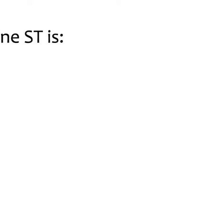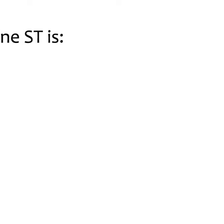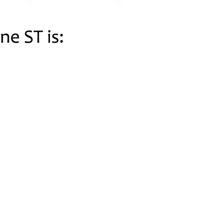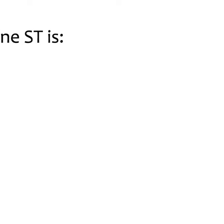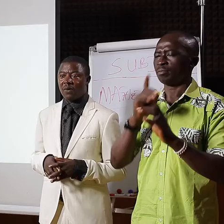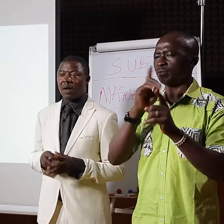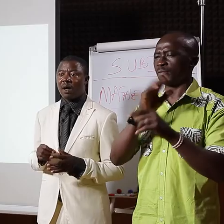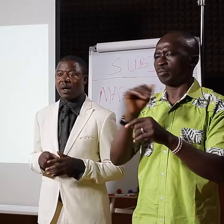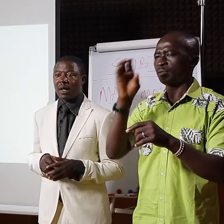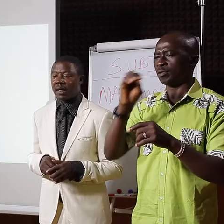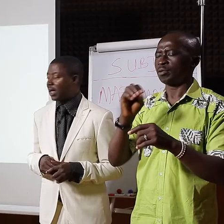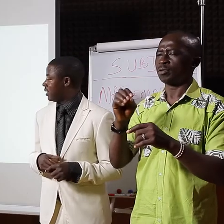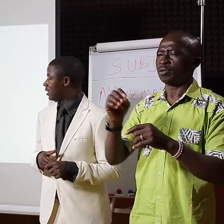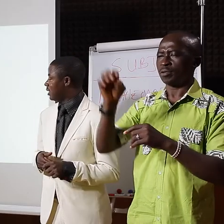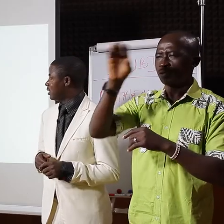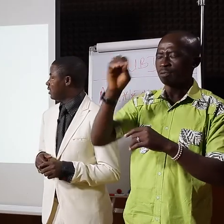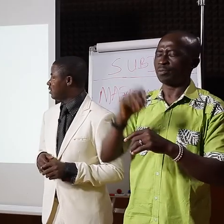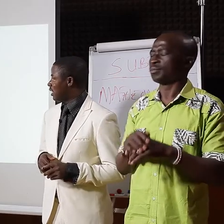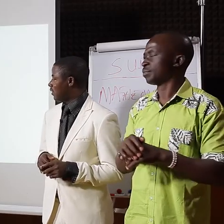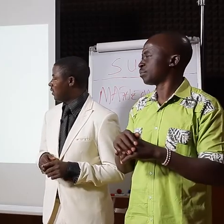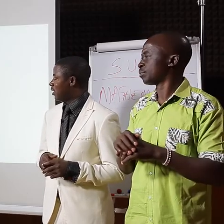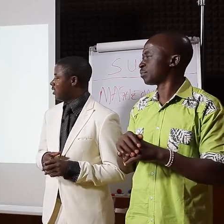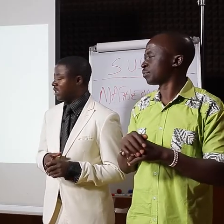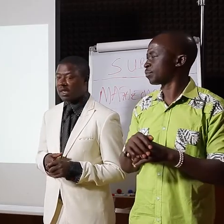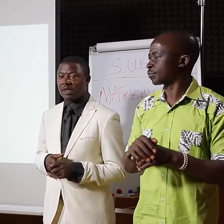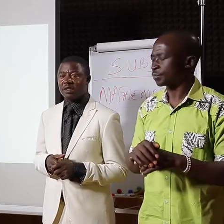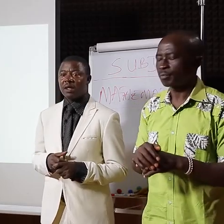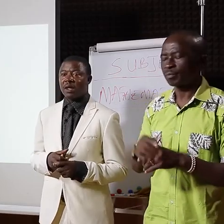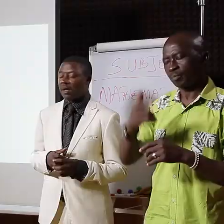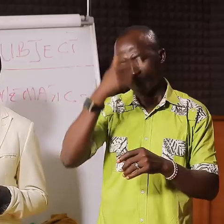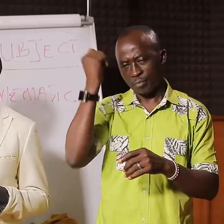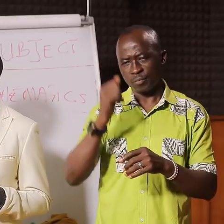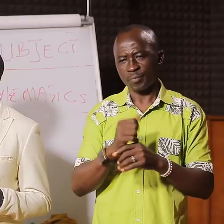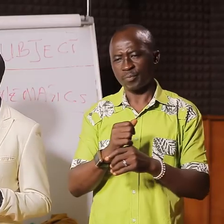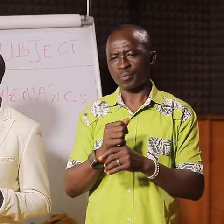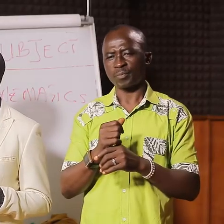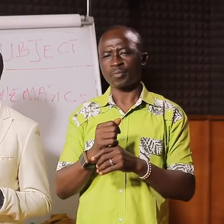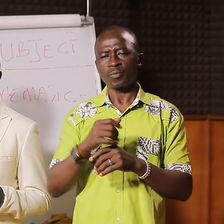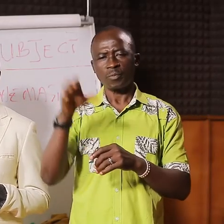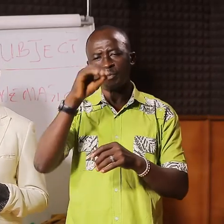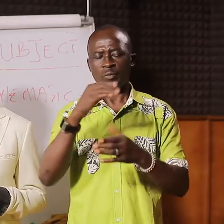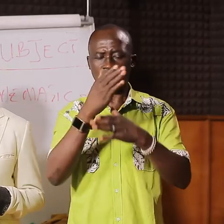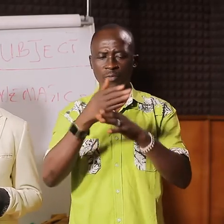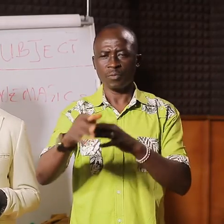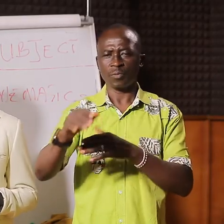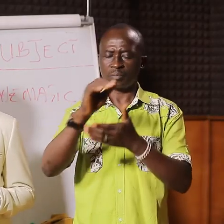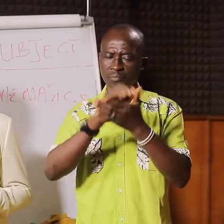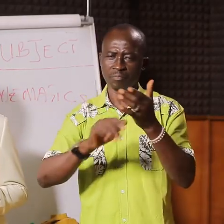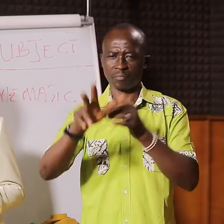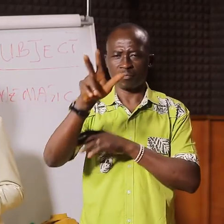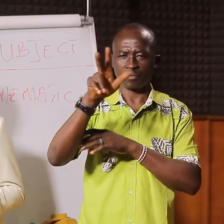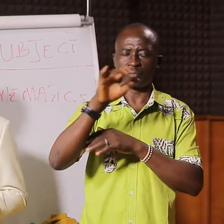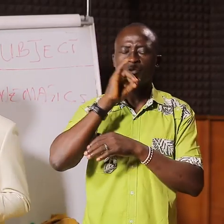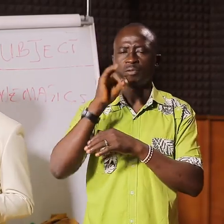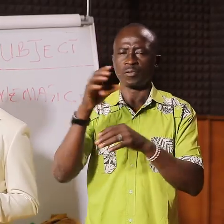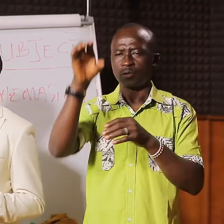is 0. Our gradient is 0. Since 0 divided by minus 3